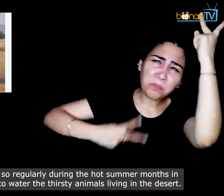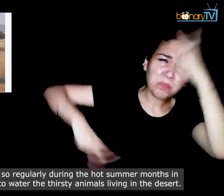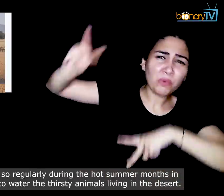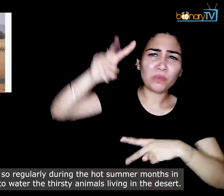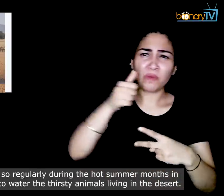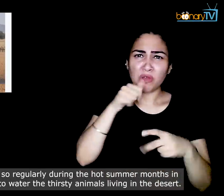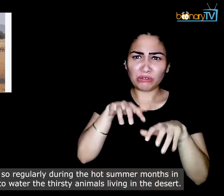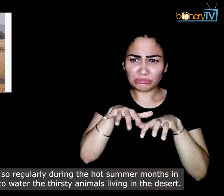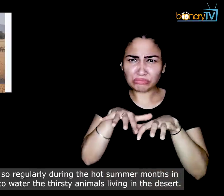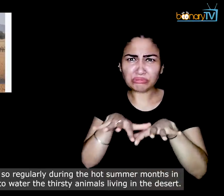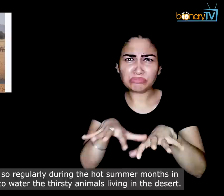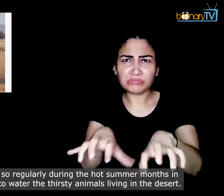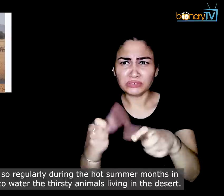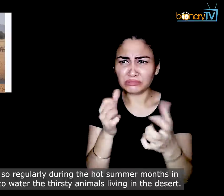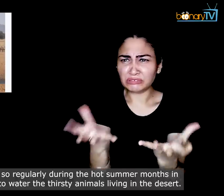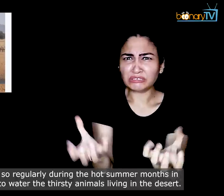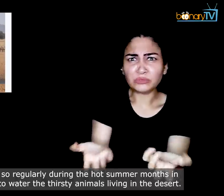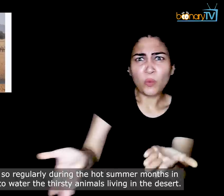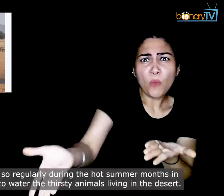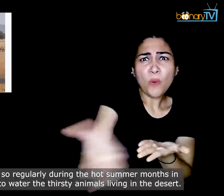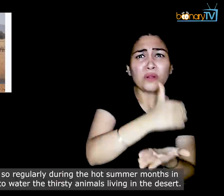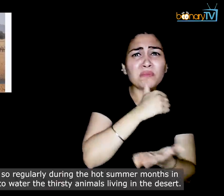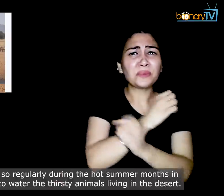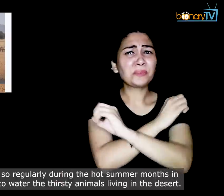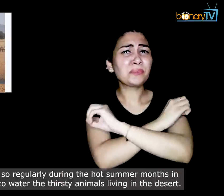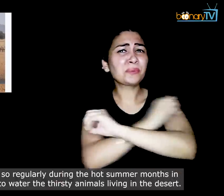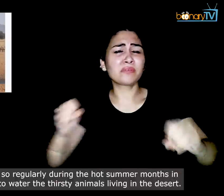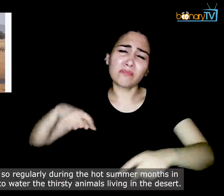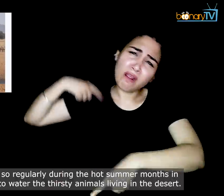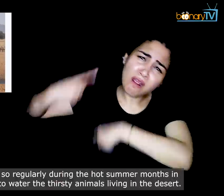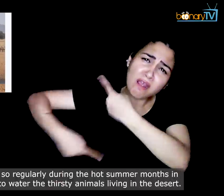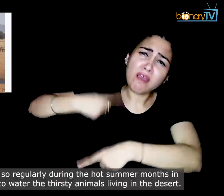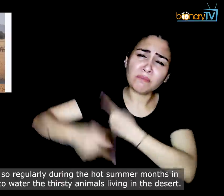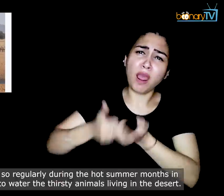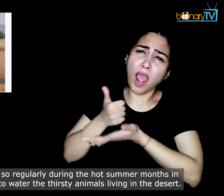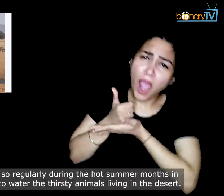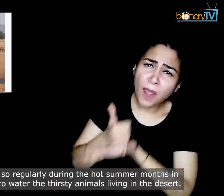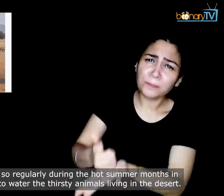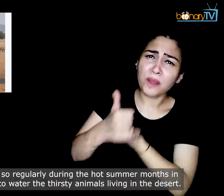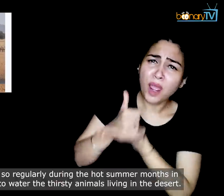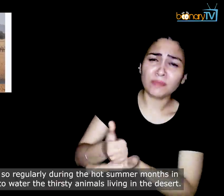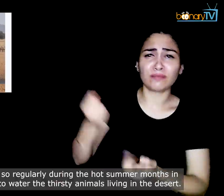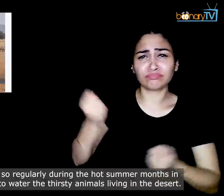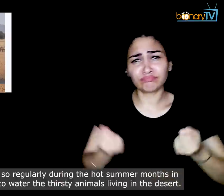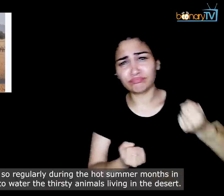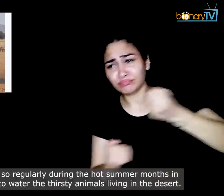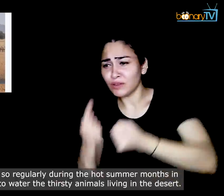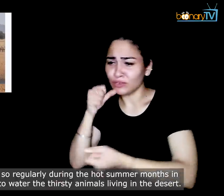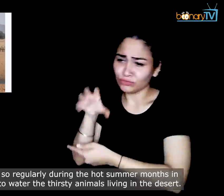hot summer months in the drought areas to water the thirsty animals living in the desert.